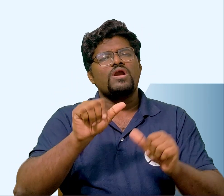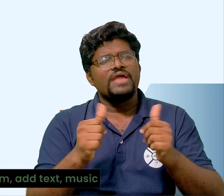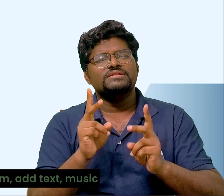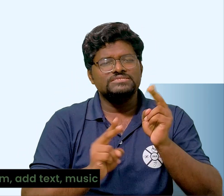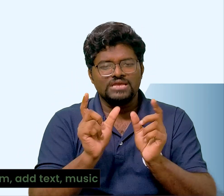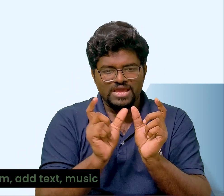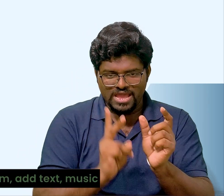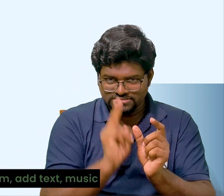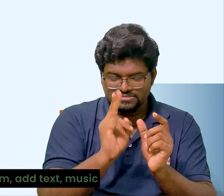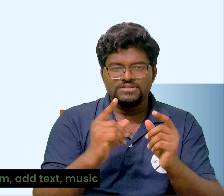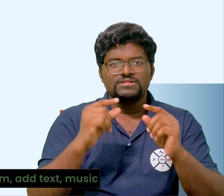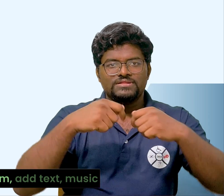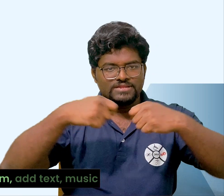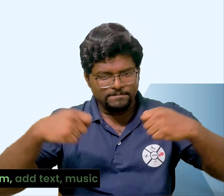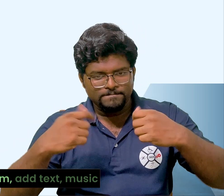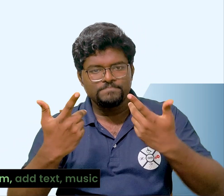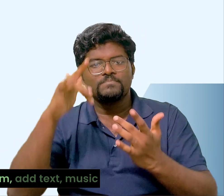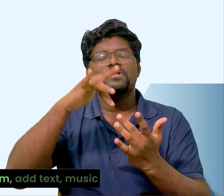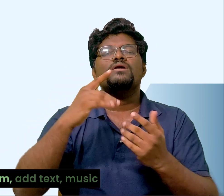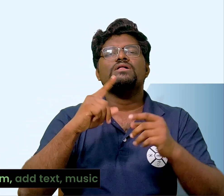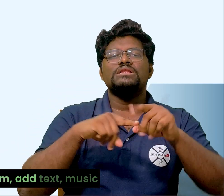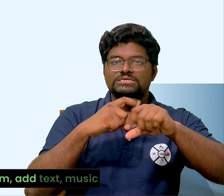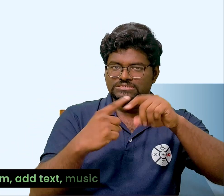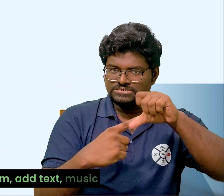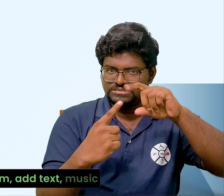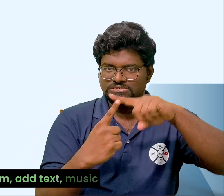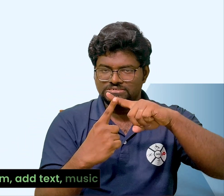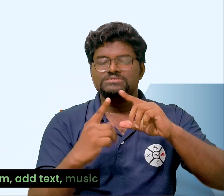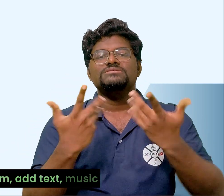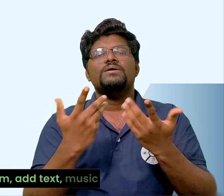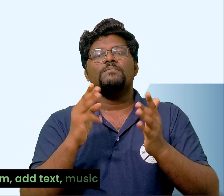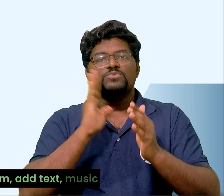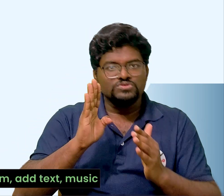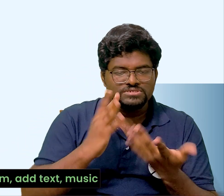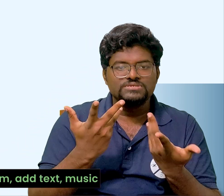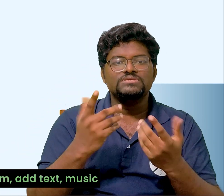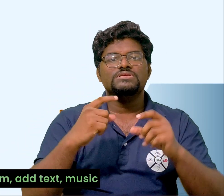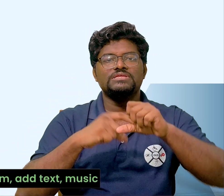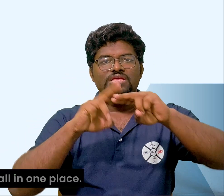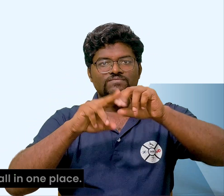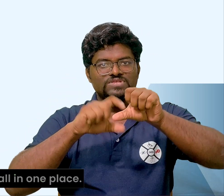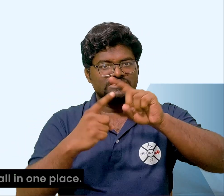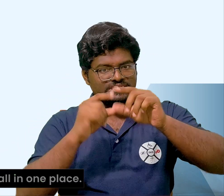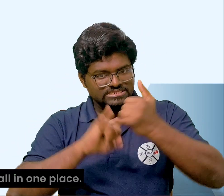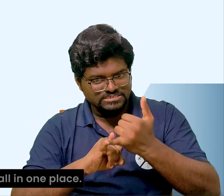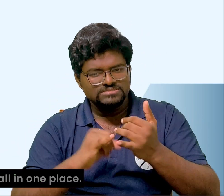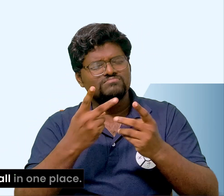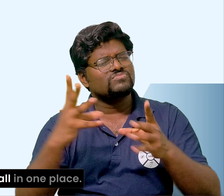You can cut, trim, add text, music, and effects, all in